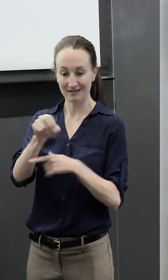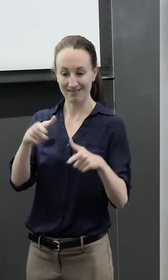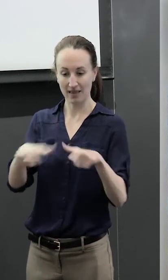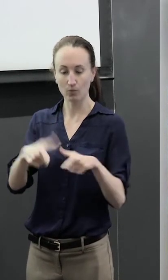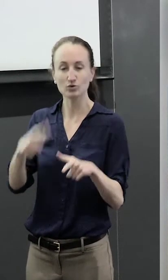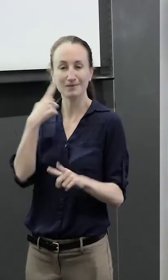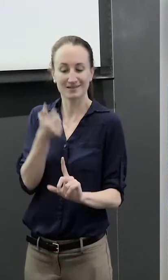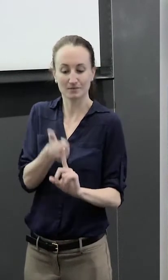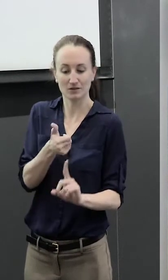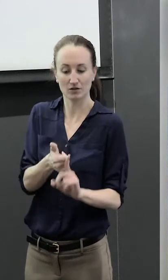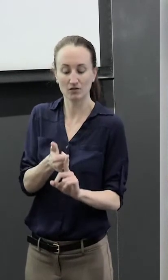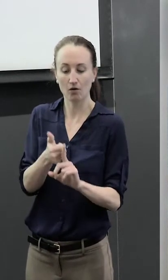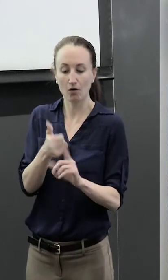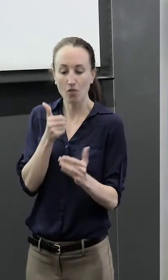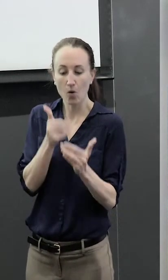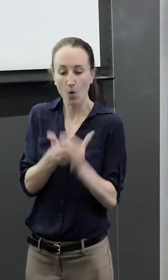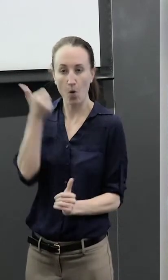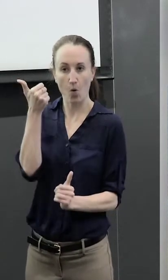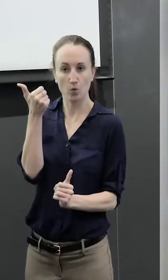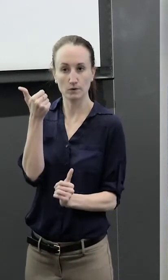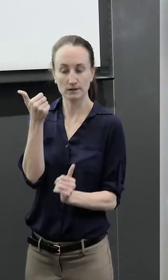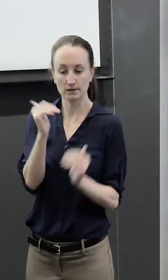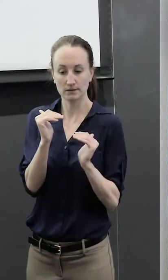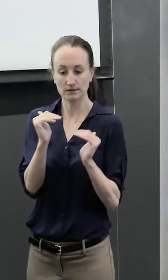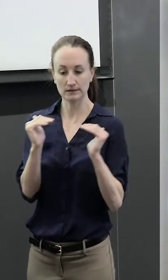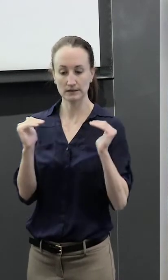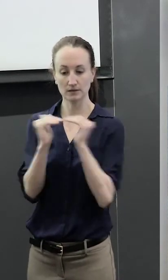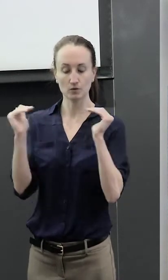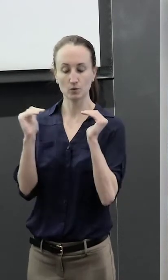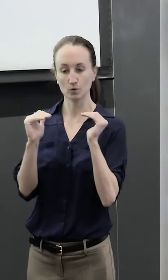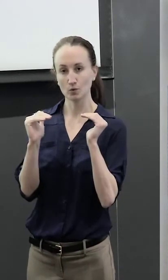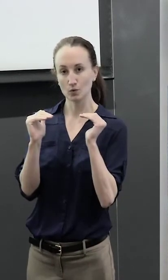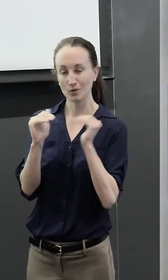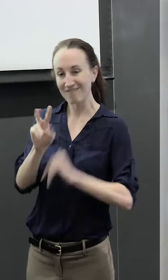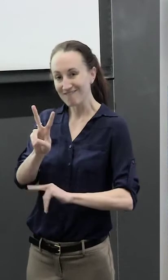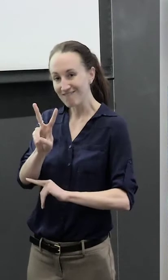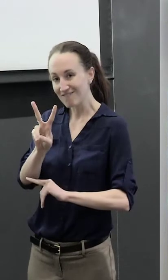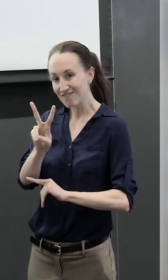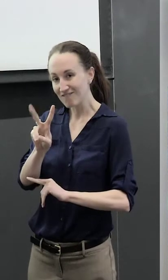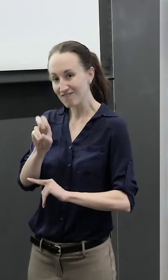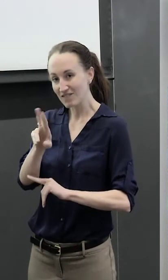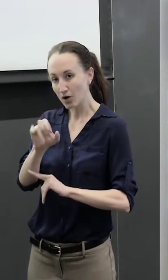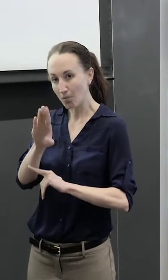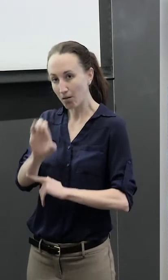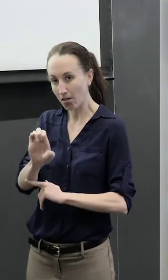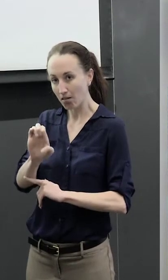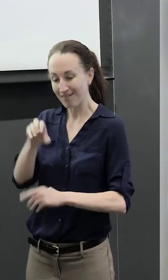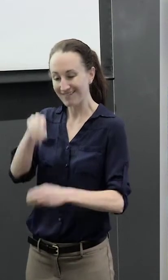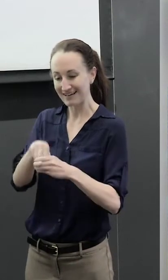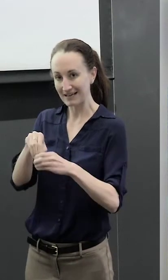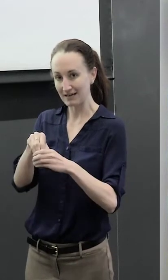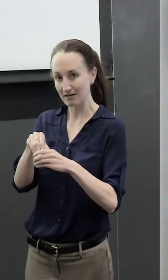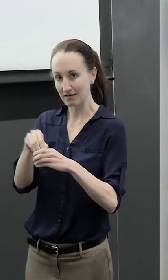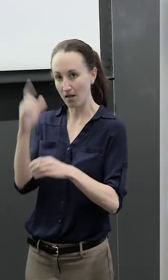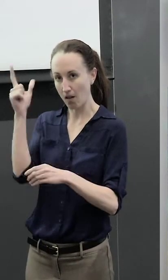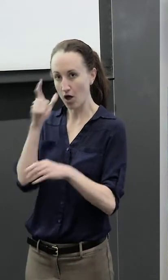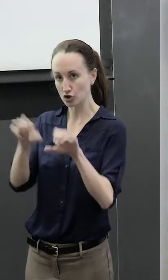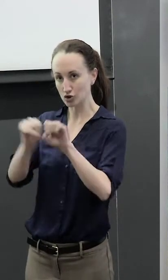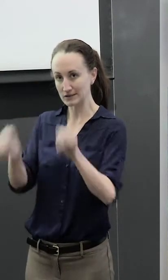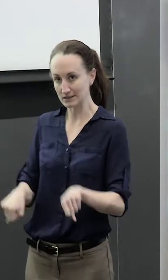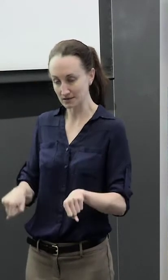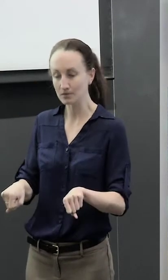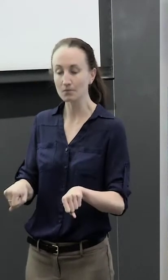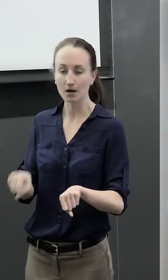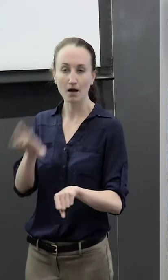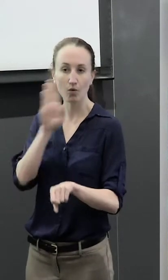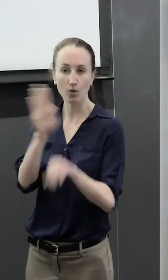the closest counterpart of variables in logical systems, and therefore they play a crucial role in the